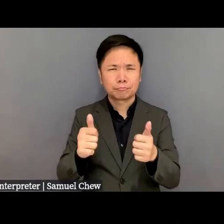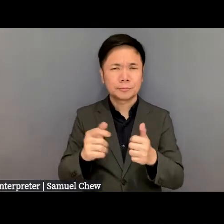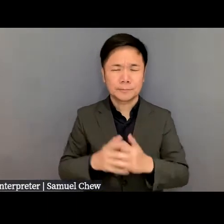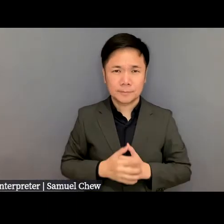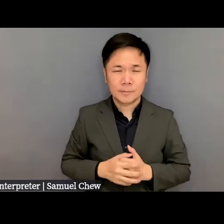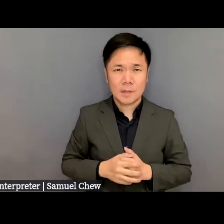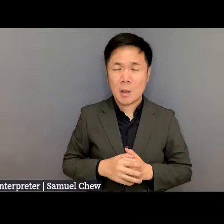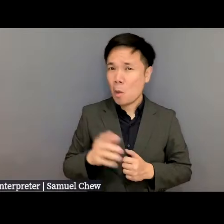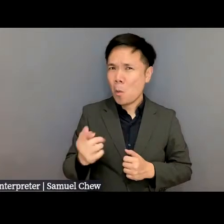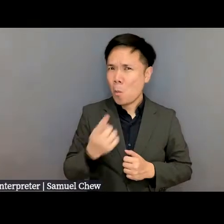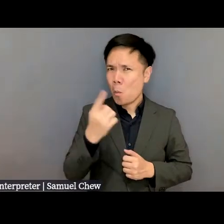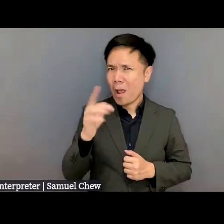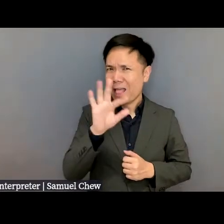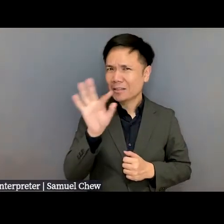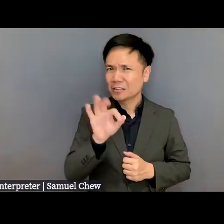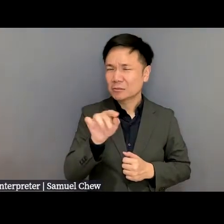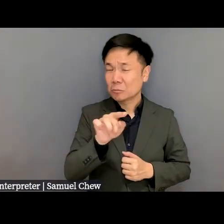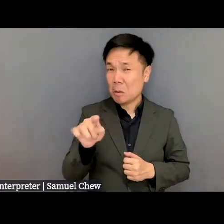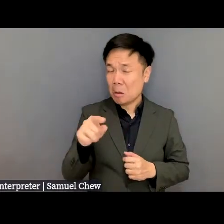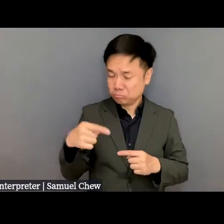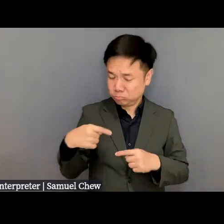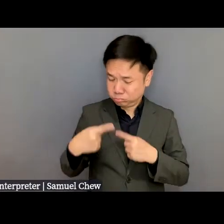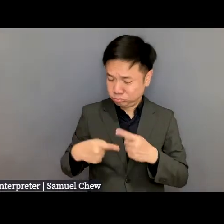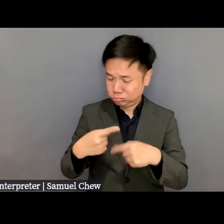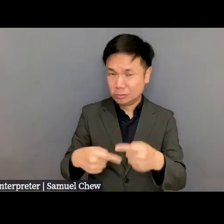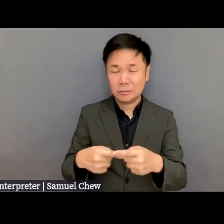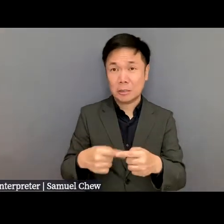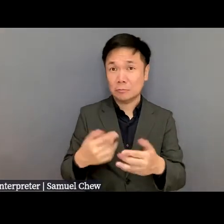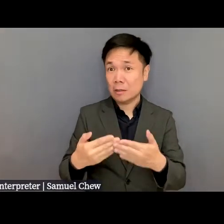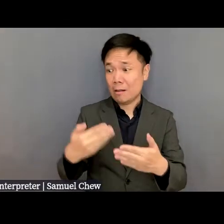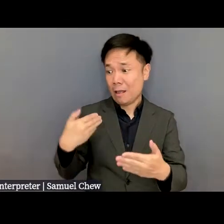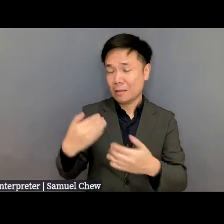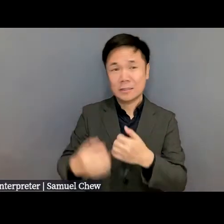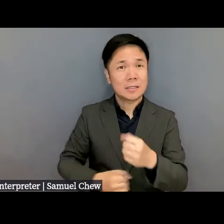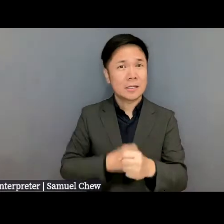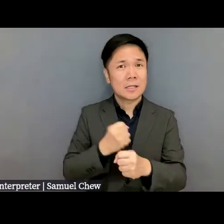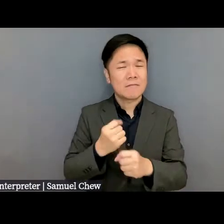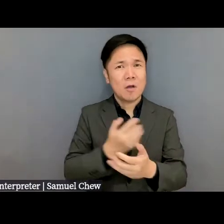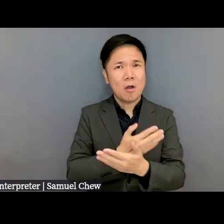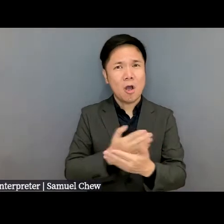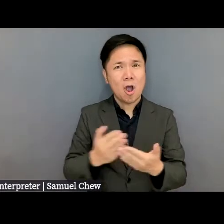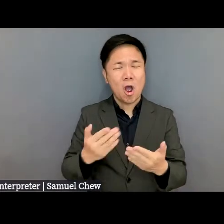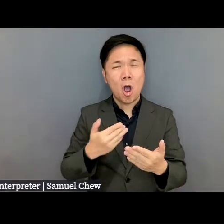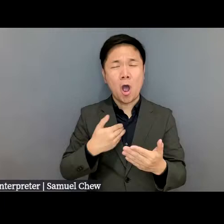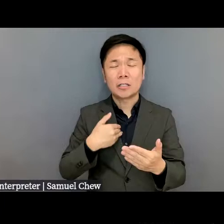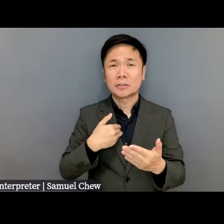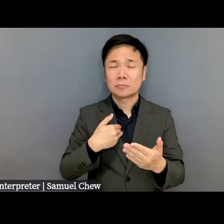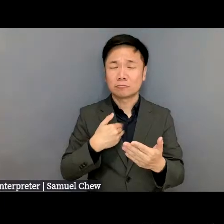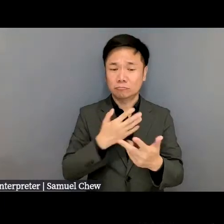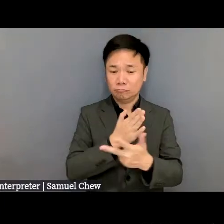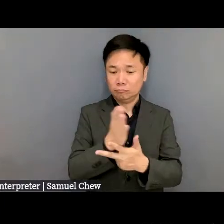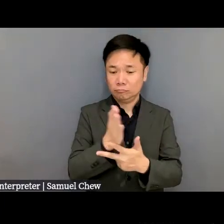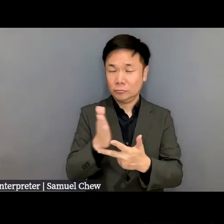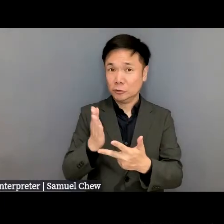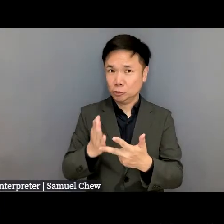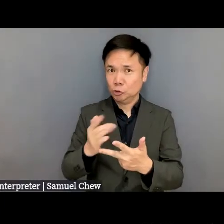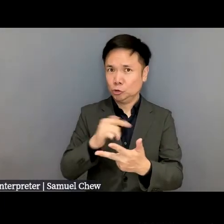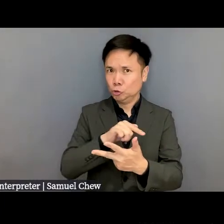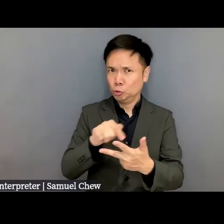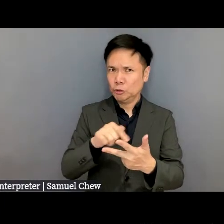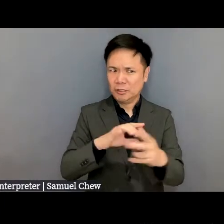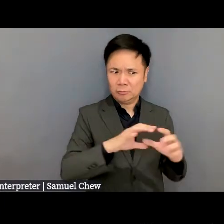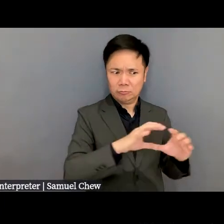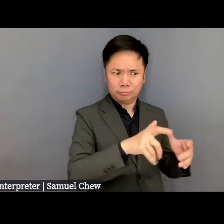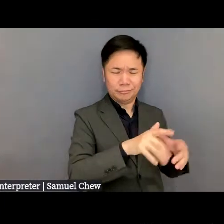have involved in the last year, all of the trade entities related to the public sector